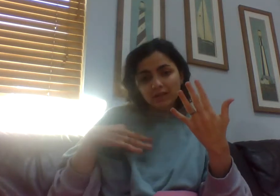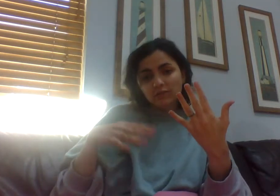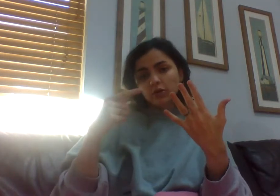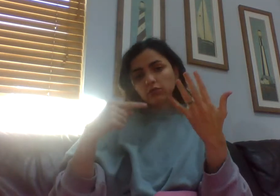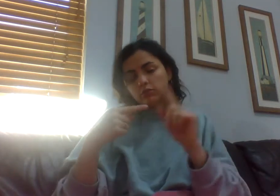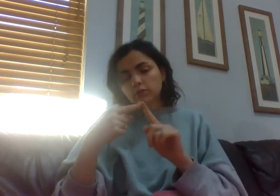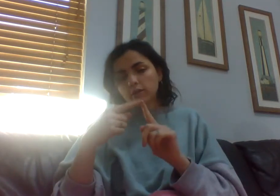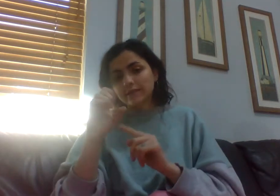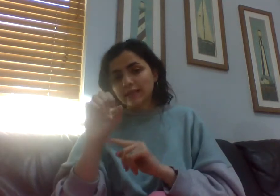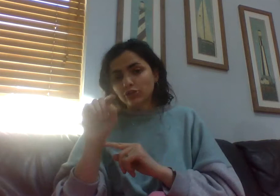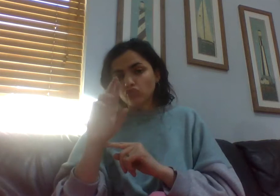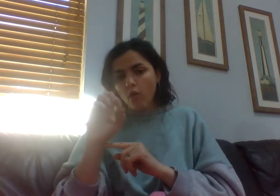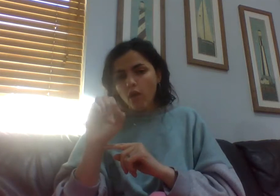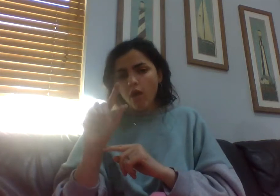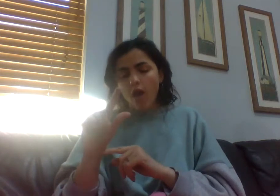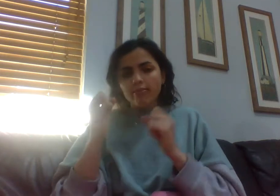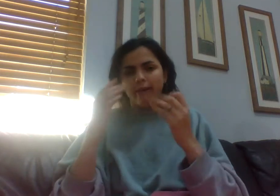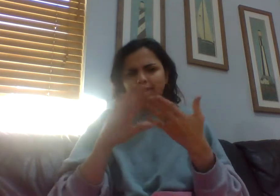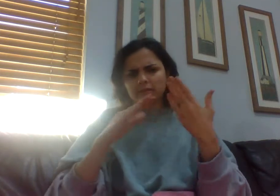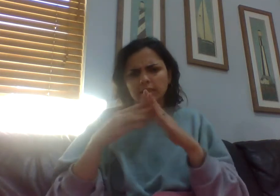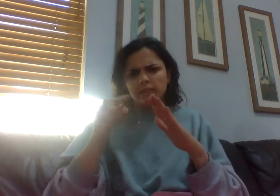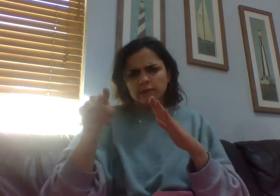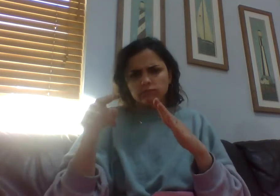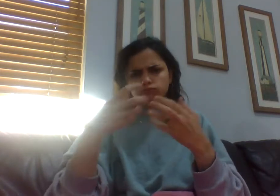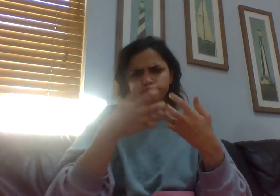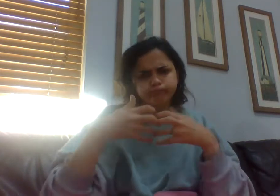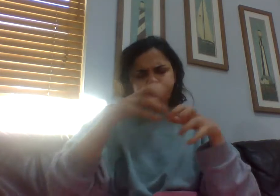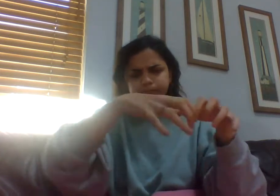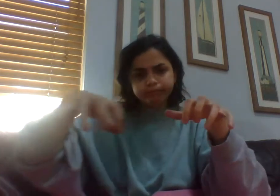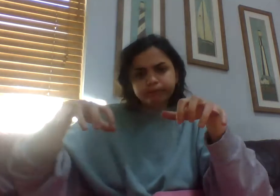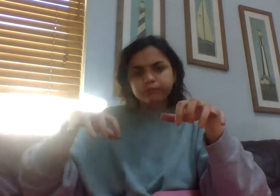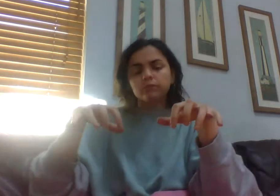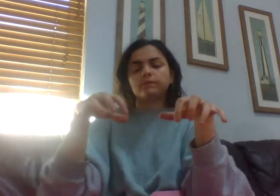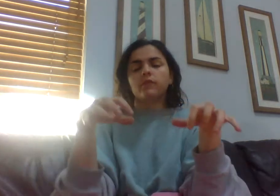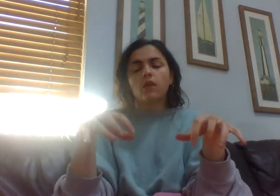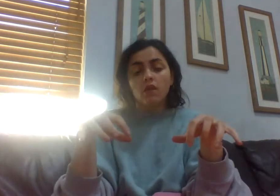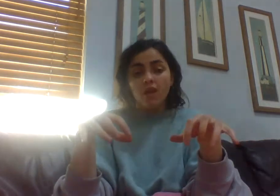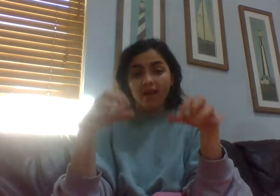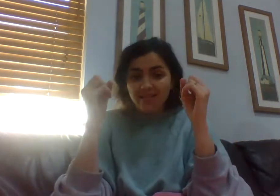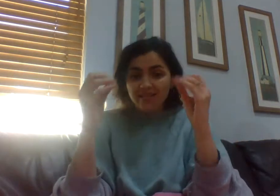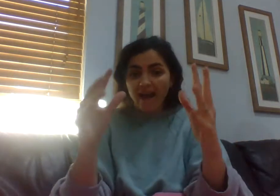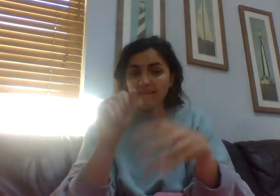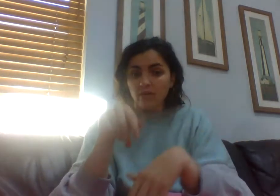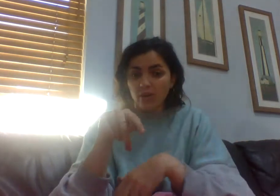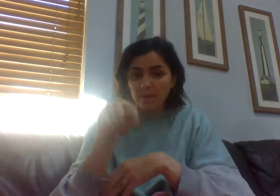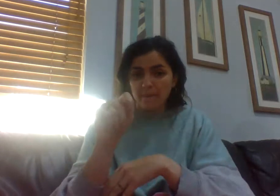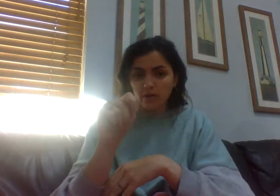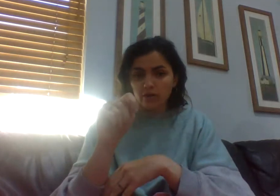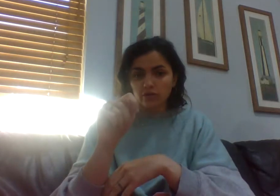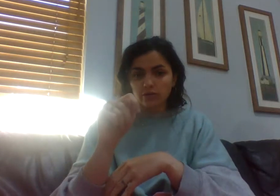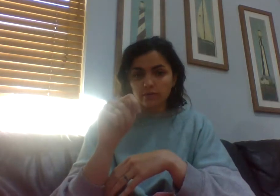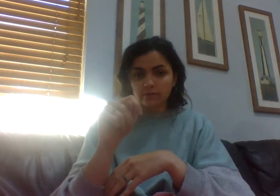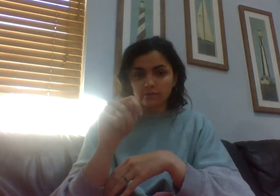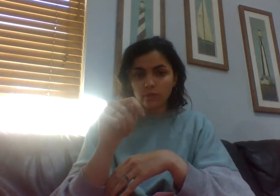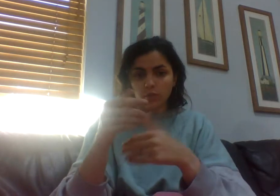cities. A lot of times these apartments were cut up into smaller sections, and oftentimes they